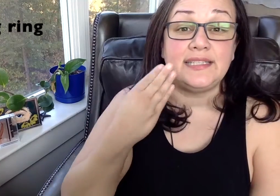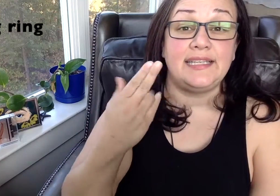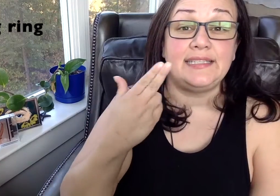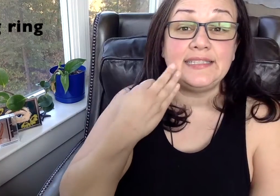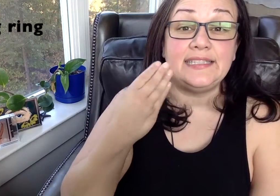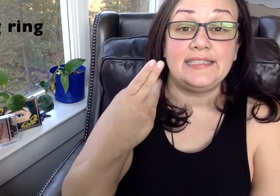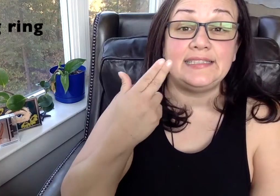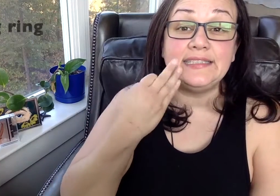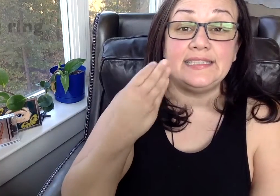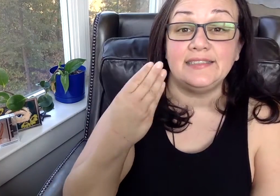green, green, green,